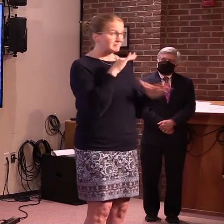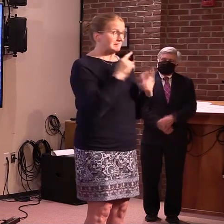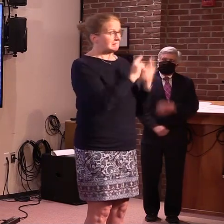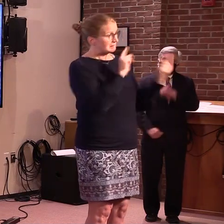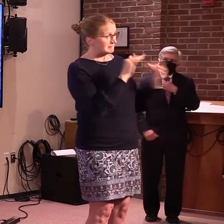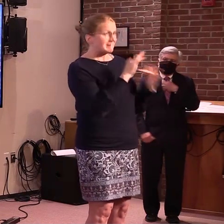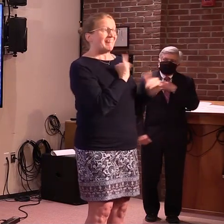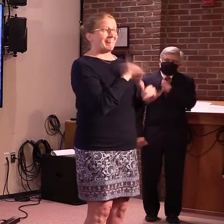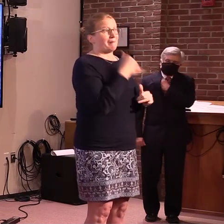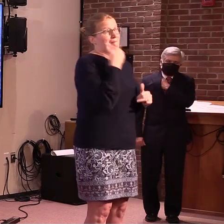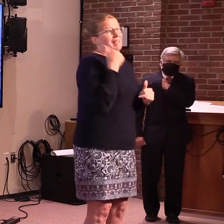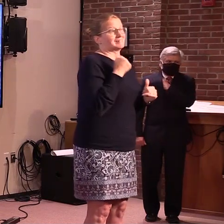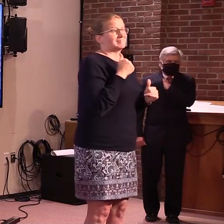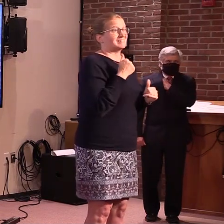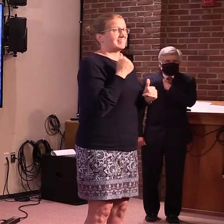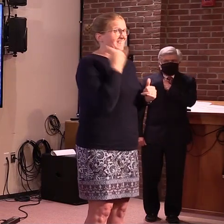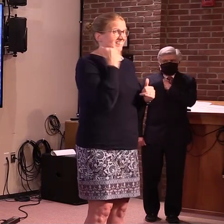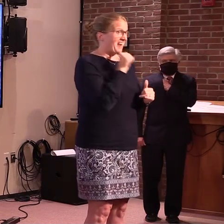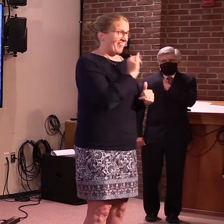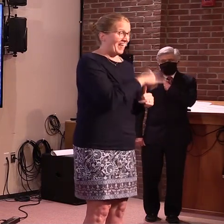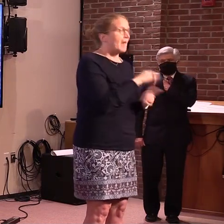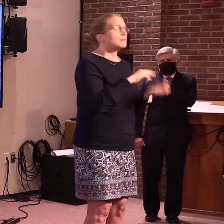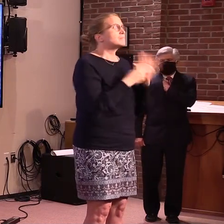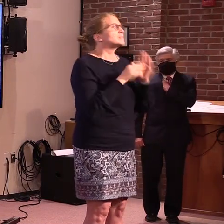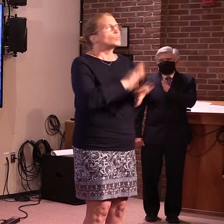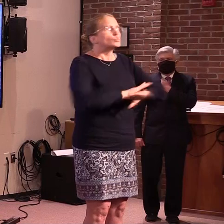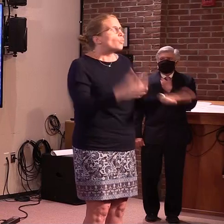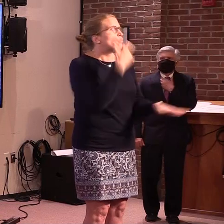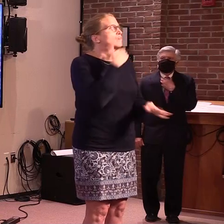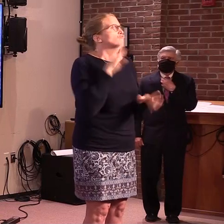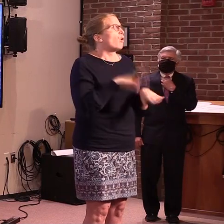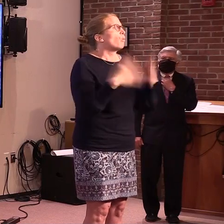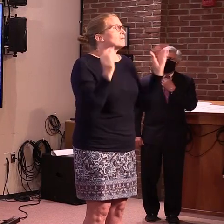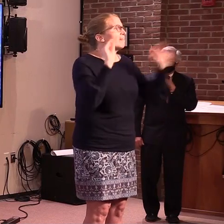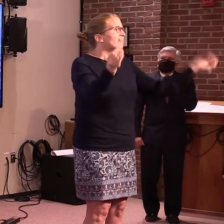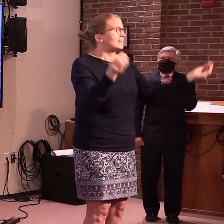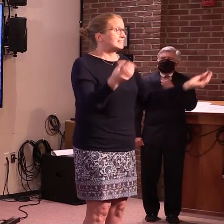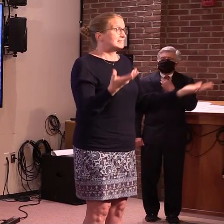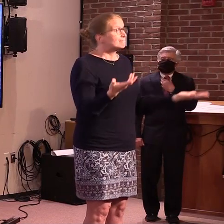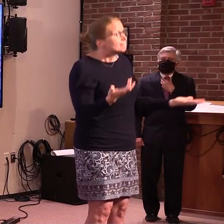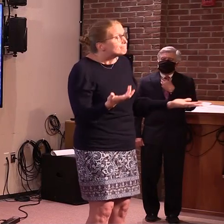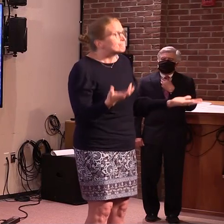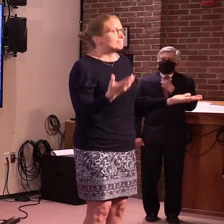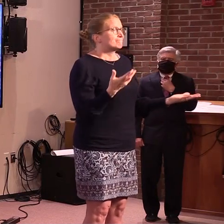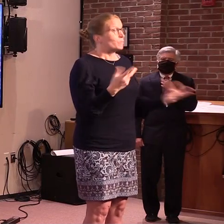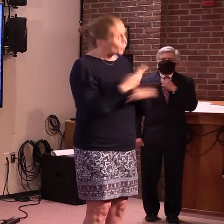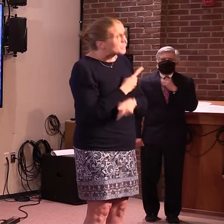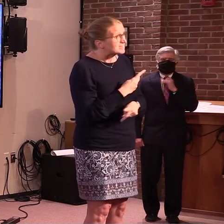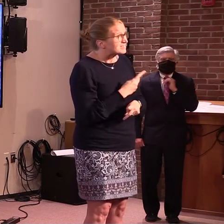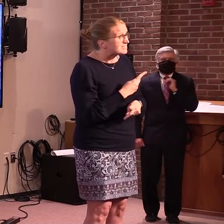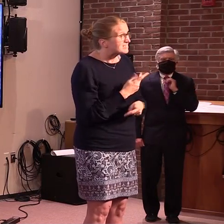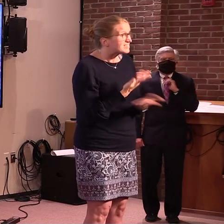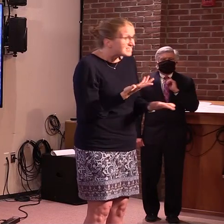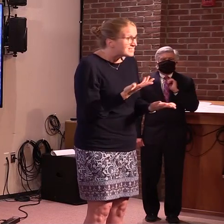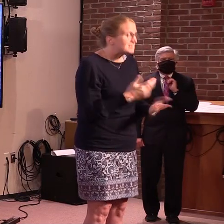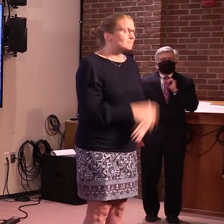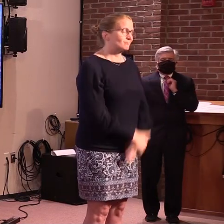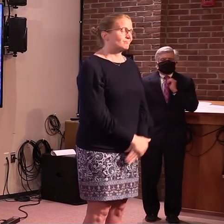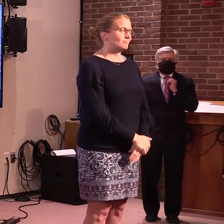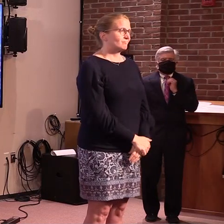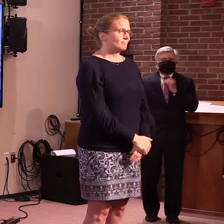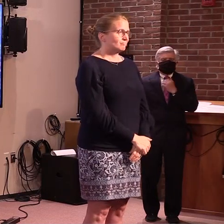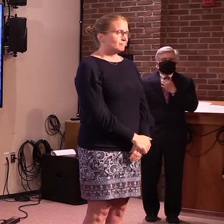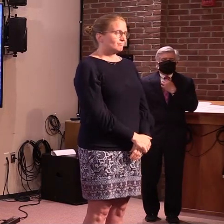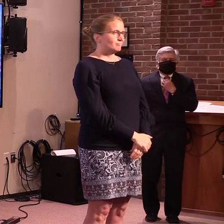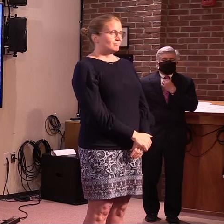low numbers that we have. We felt it was safe to open up this sector. All right, thanks.